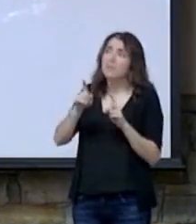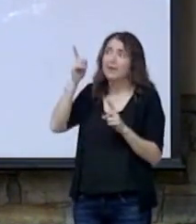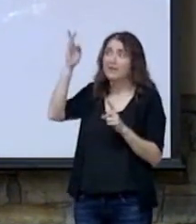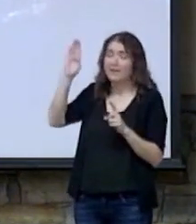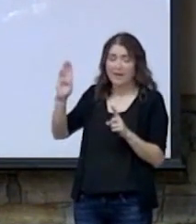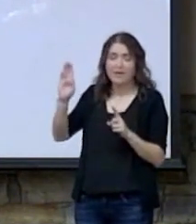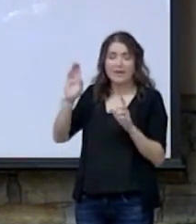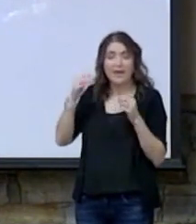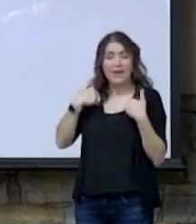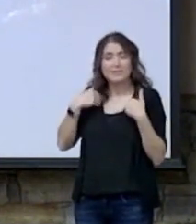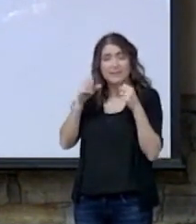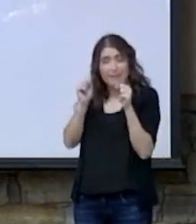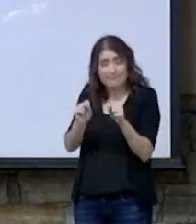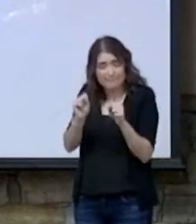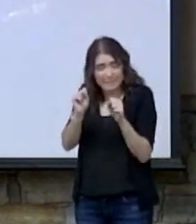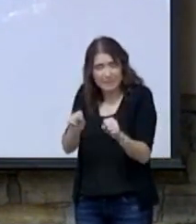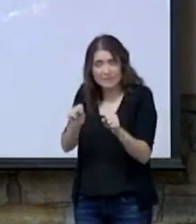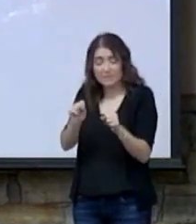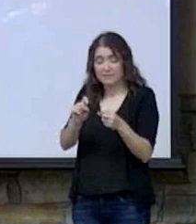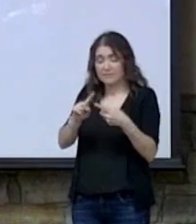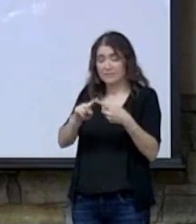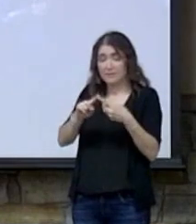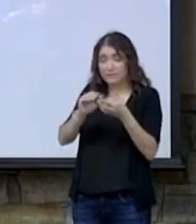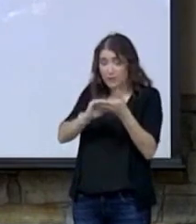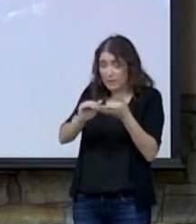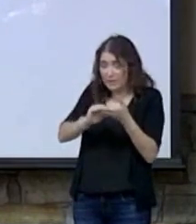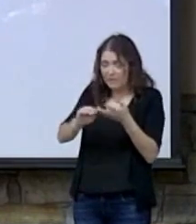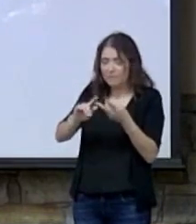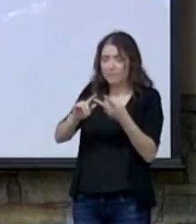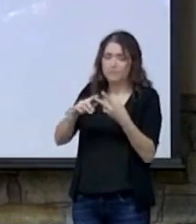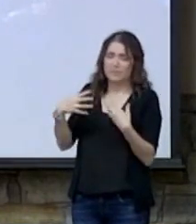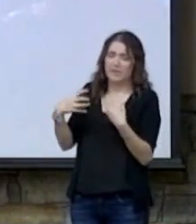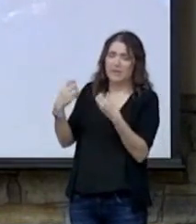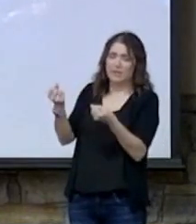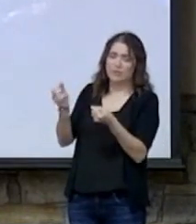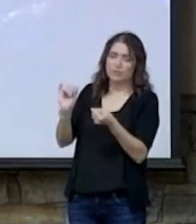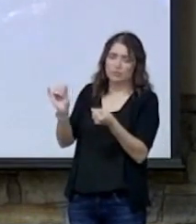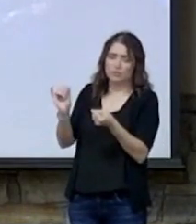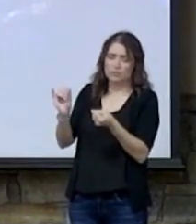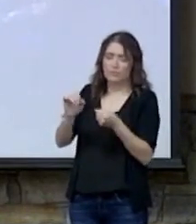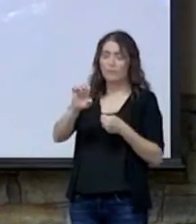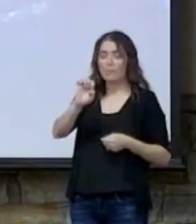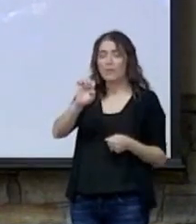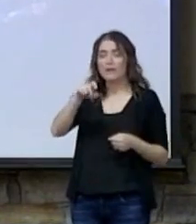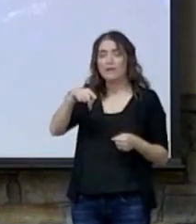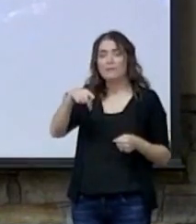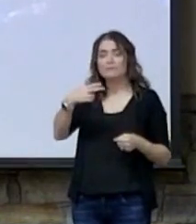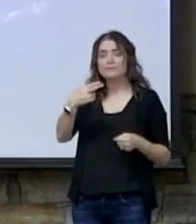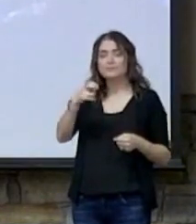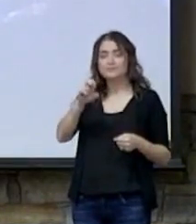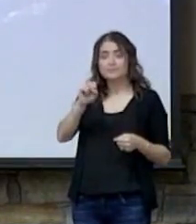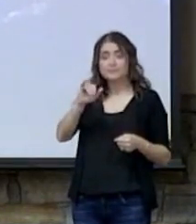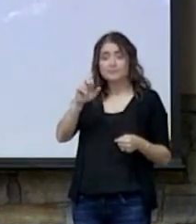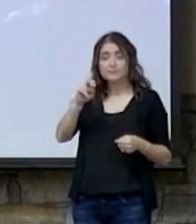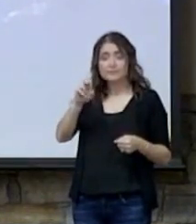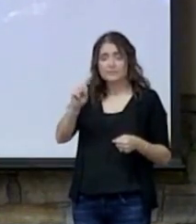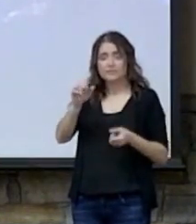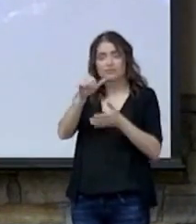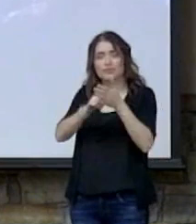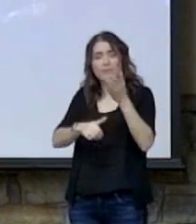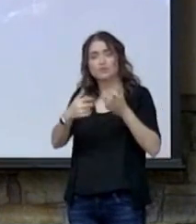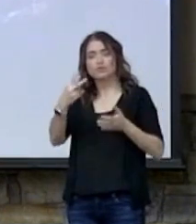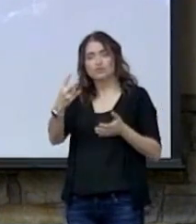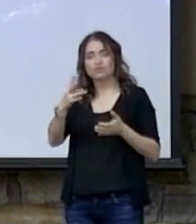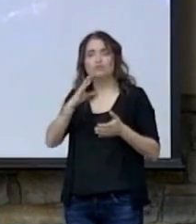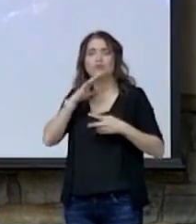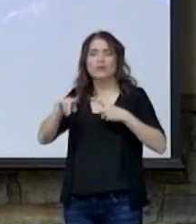forgive, but to bring healing. Ephesians chapter 2 talks about the healing that Jesus brings through